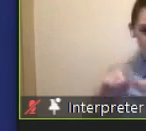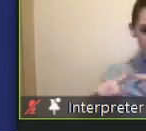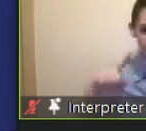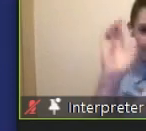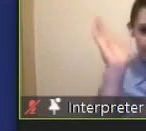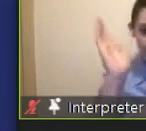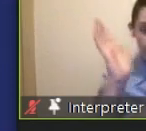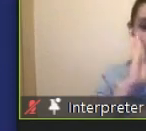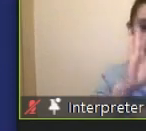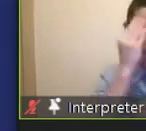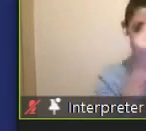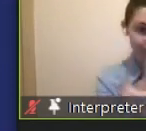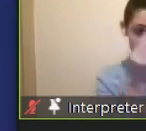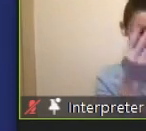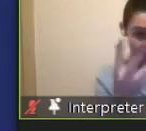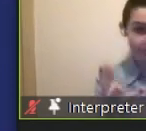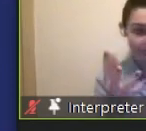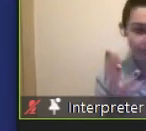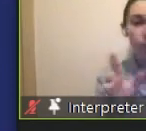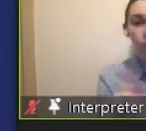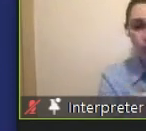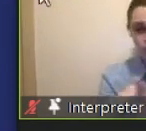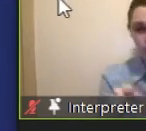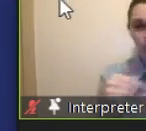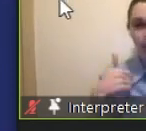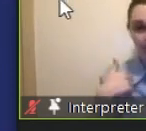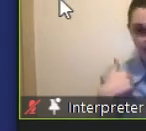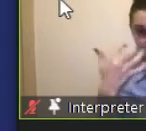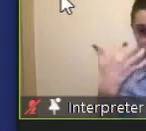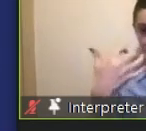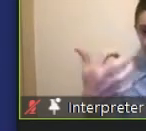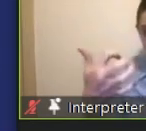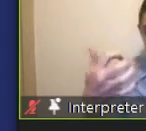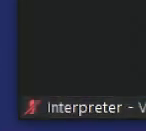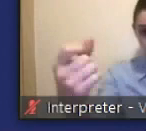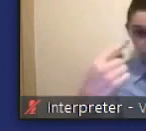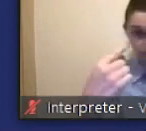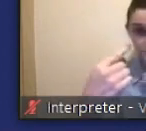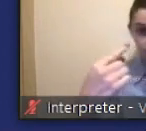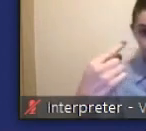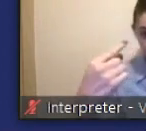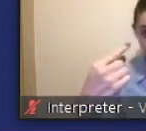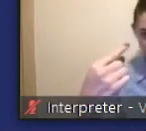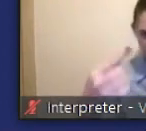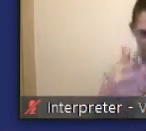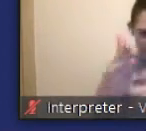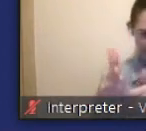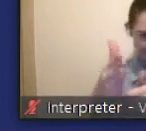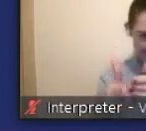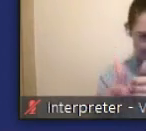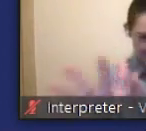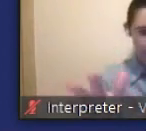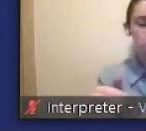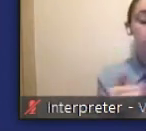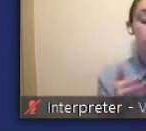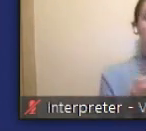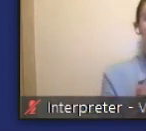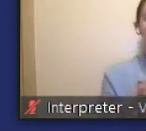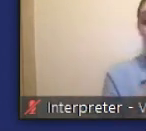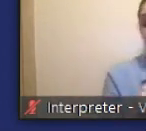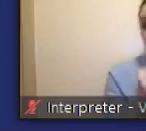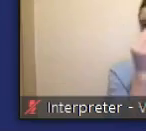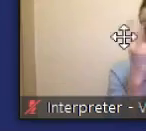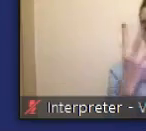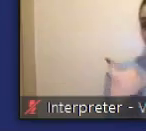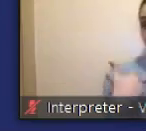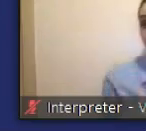information with you, and then we will get to a media Q&A portion towards the end of today's meeting. A couple of notes before we get started. We do have a couple of